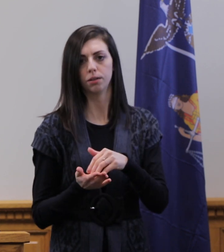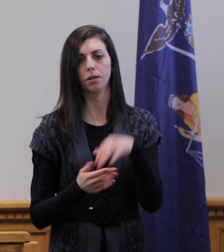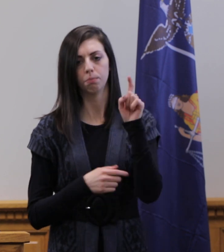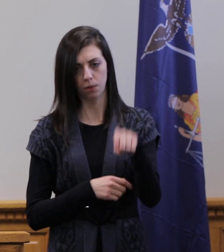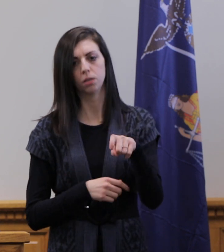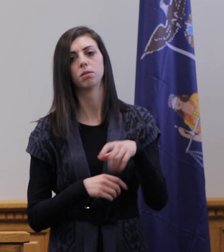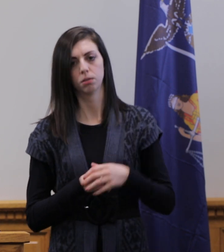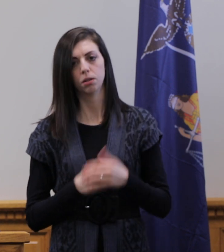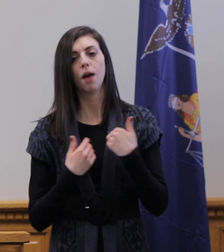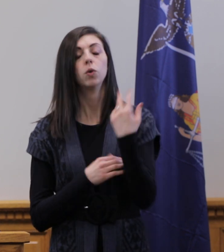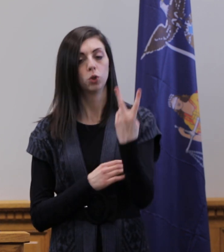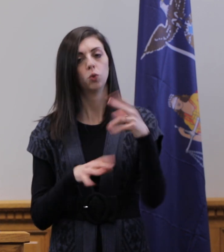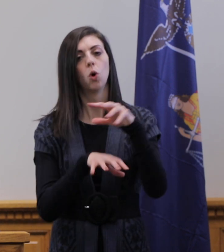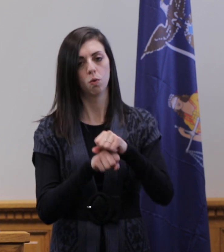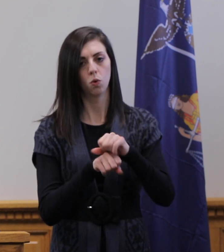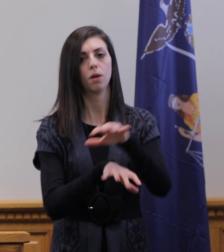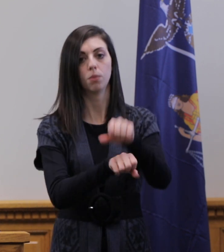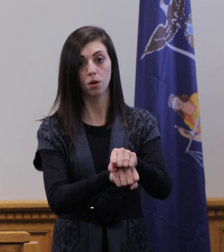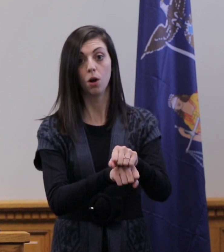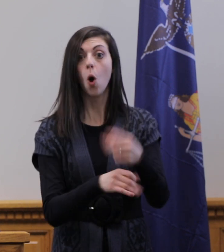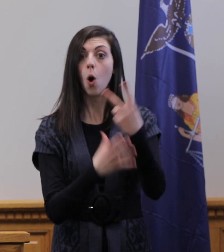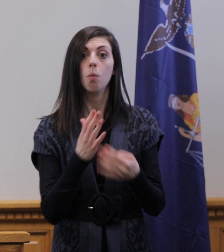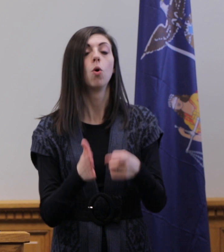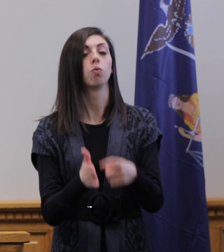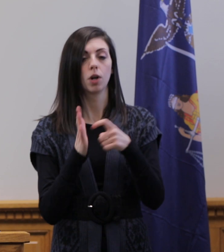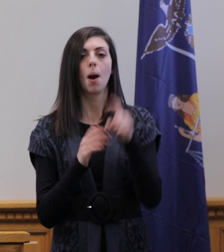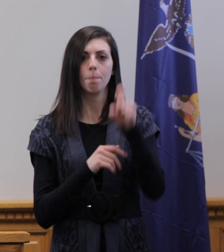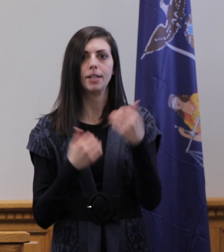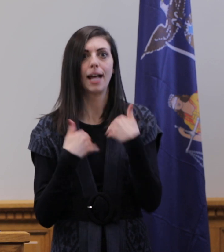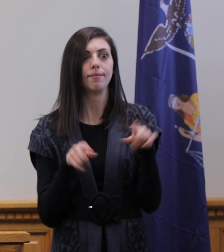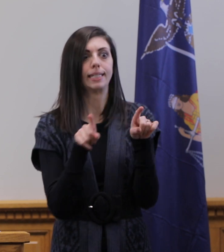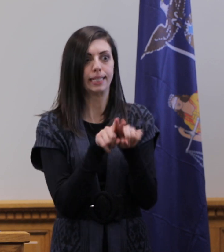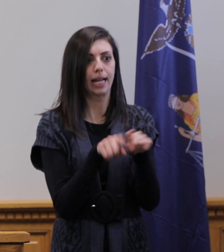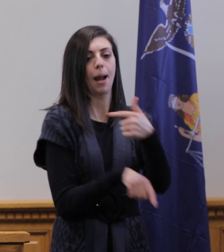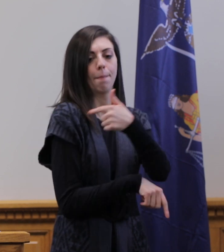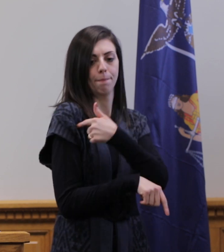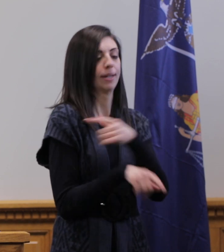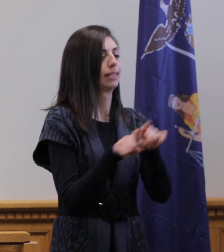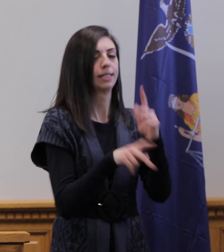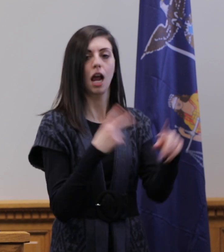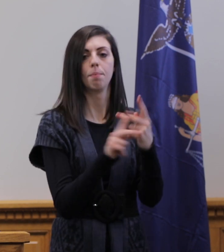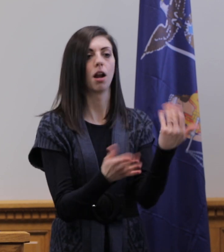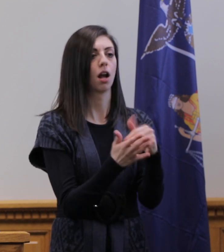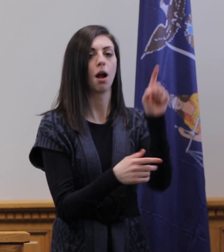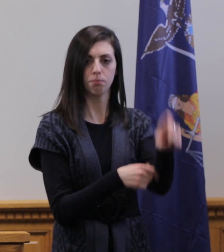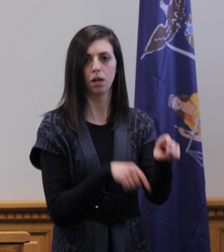dose. Both doses need to be from the same manufacturer. Until we know for sure